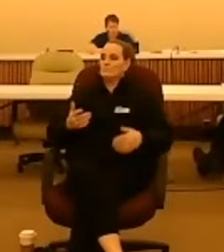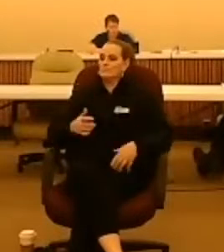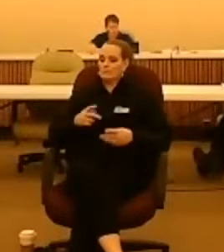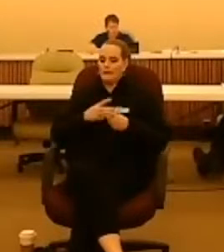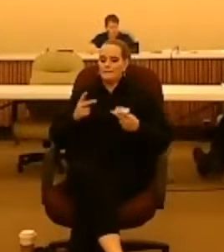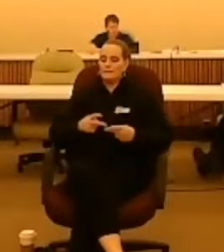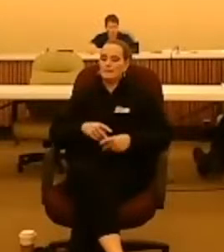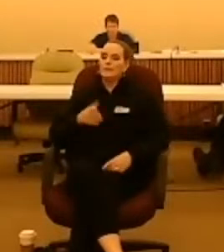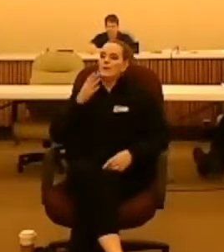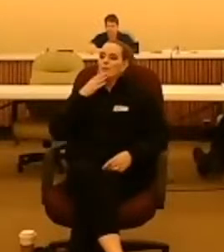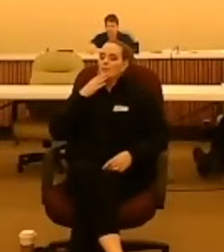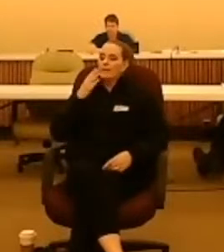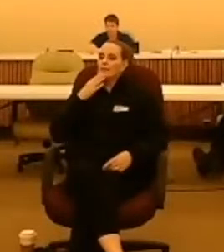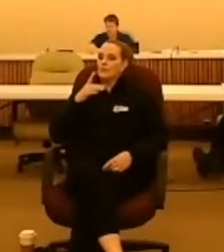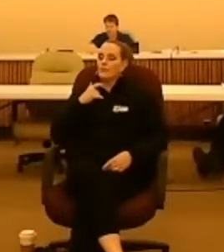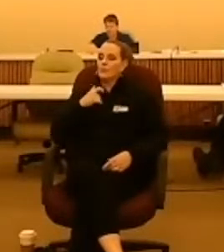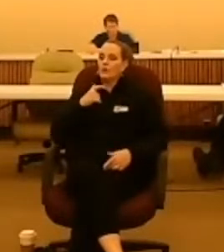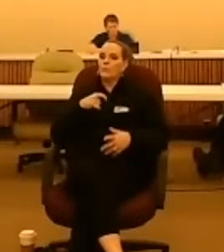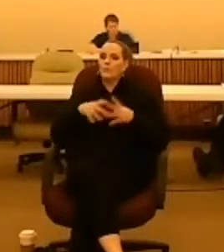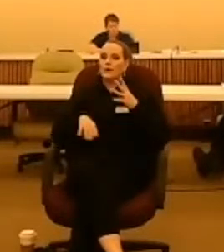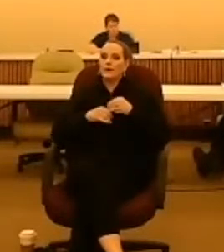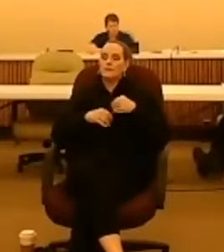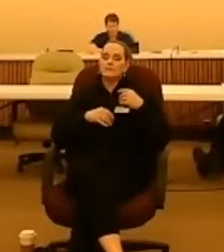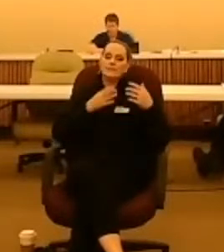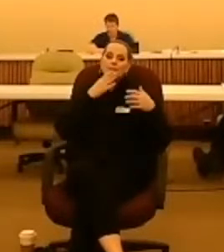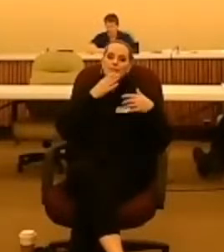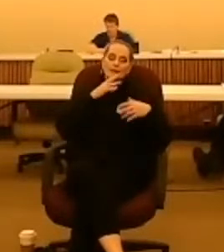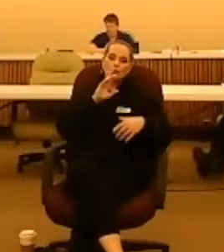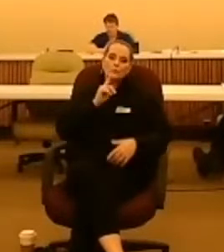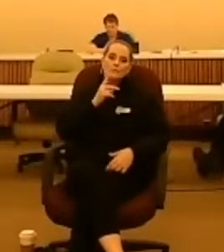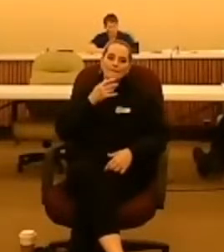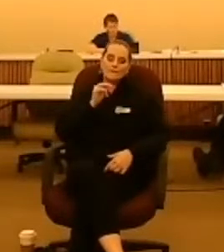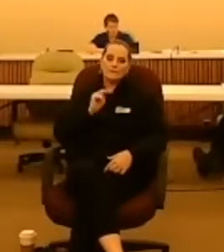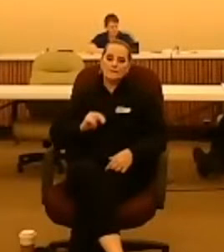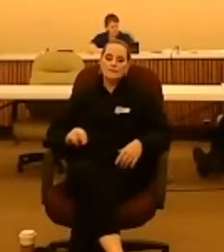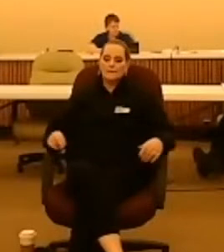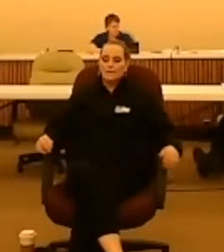thank you for your comments. Thank you, Kevin.